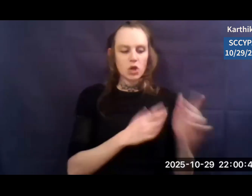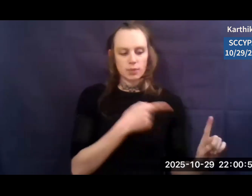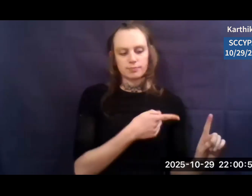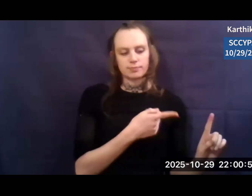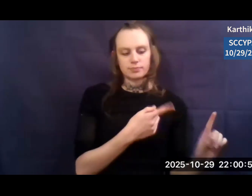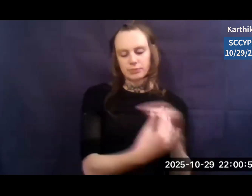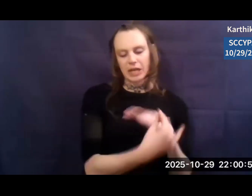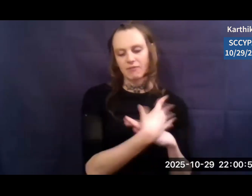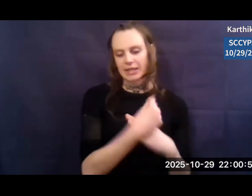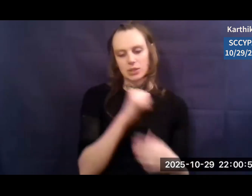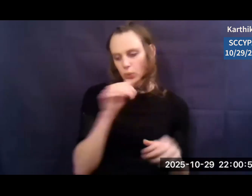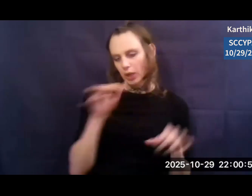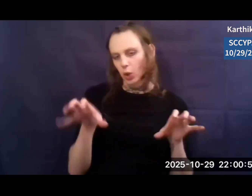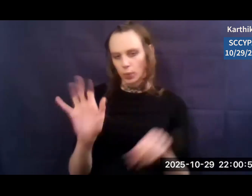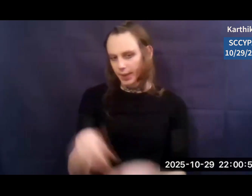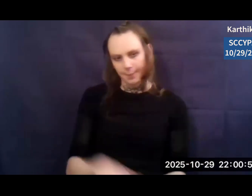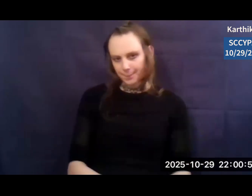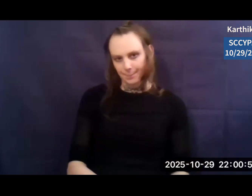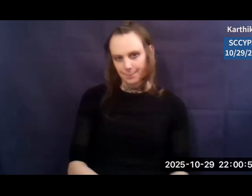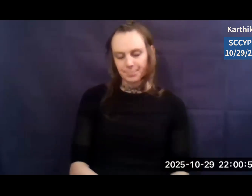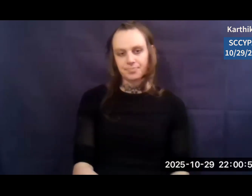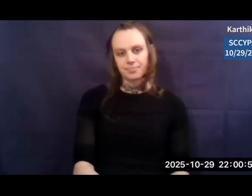stuff. So, um